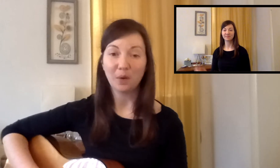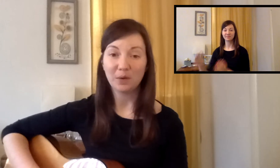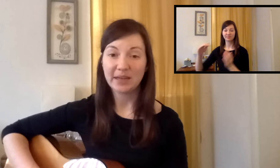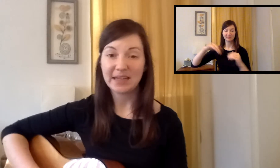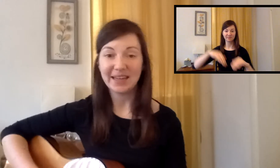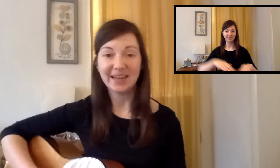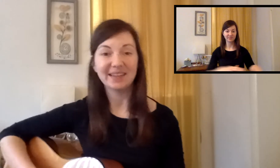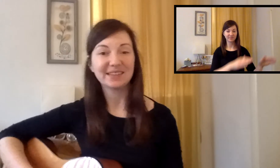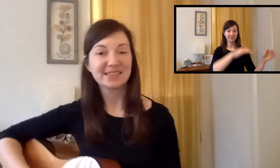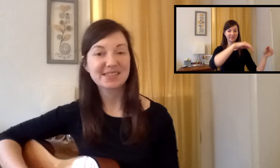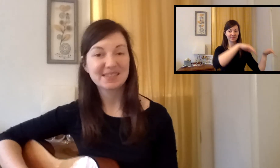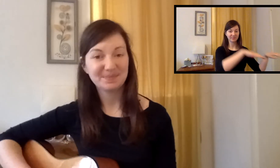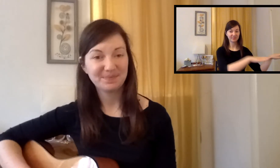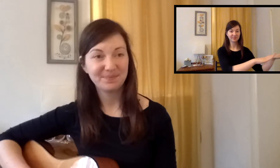rolling hills,